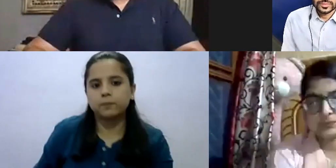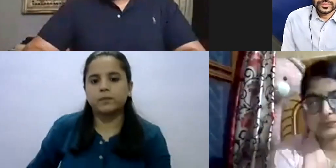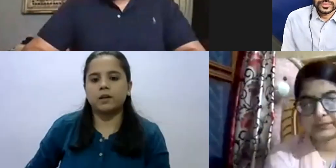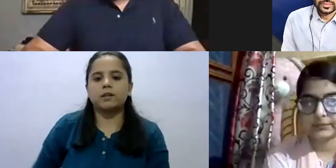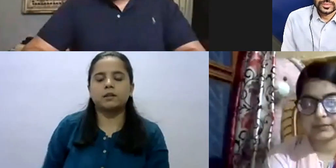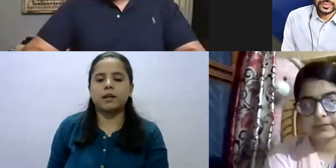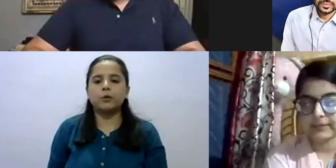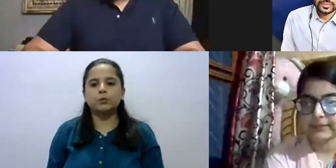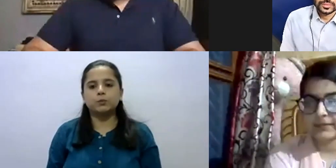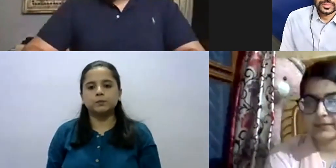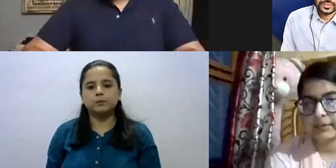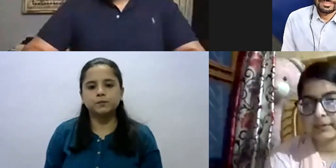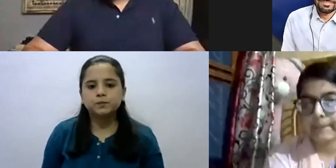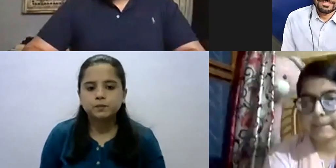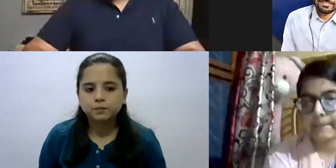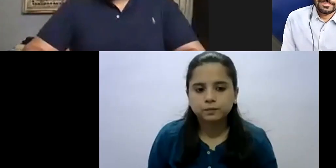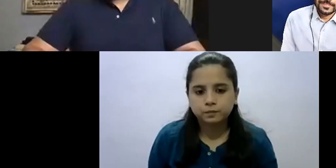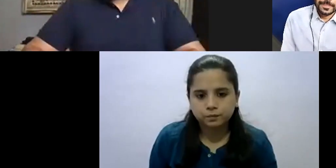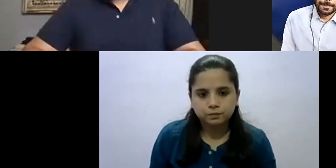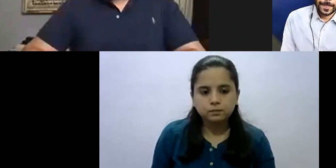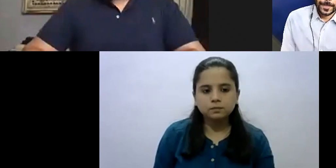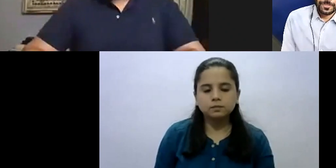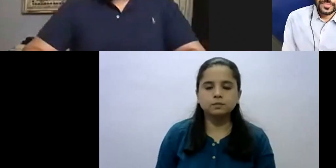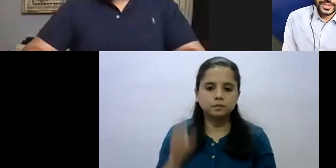Okay, great. Thank you.